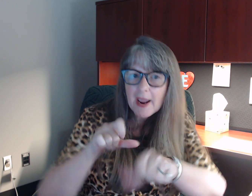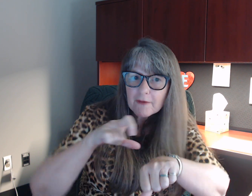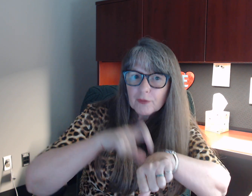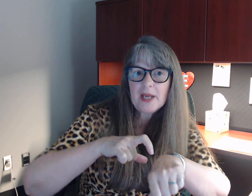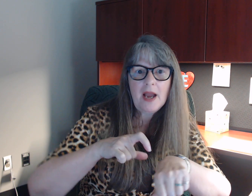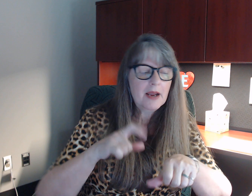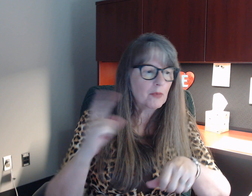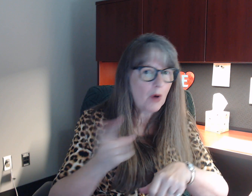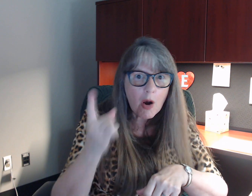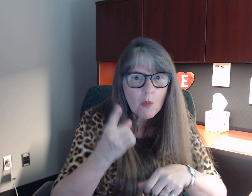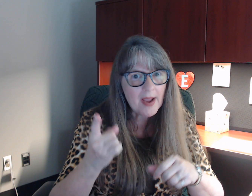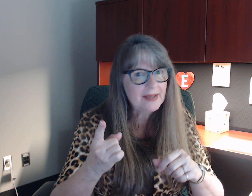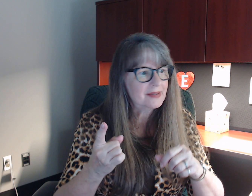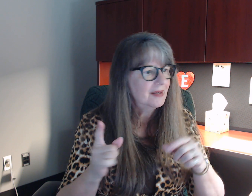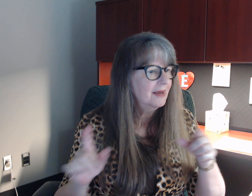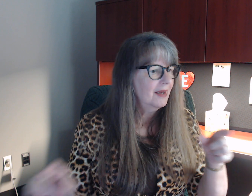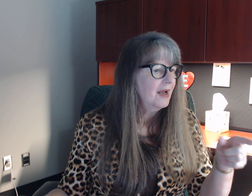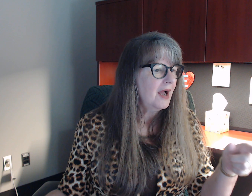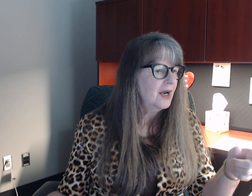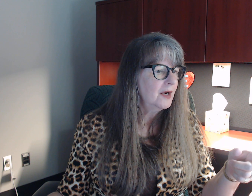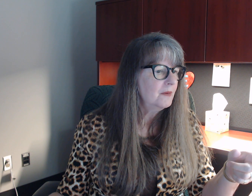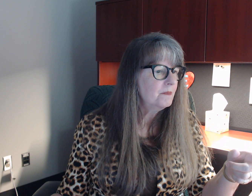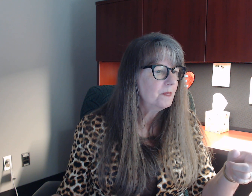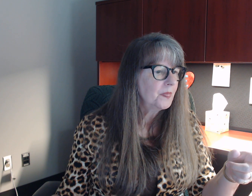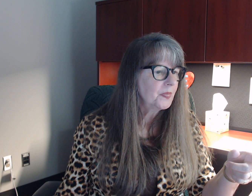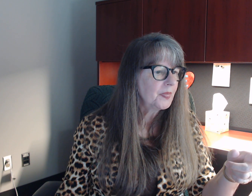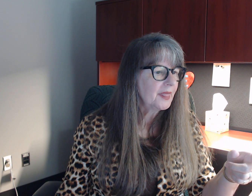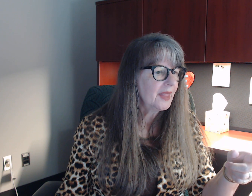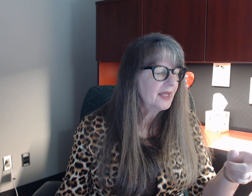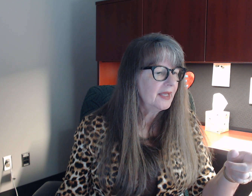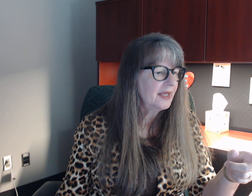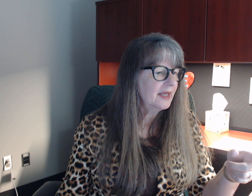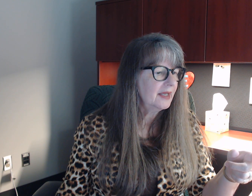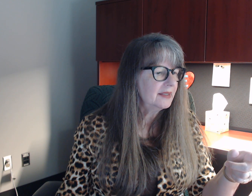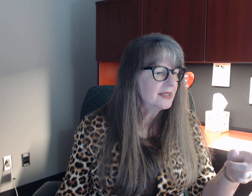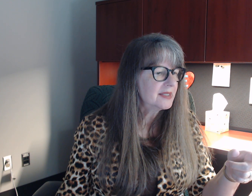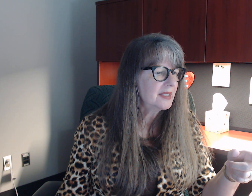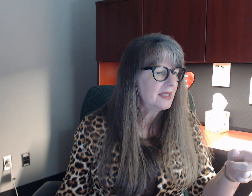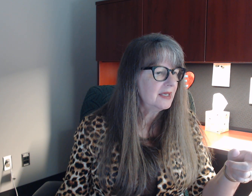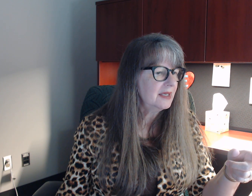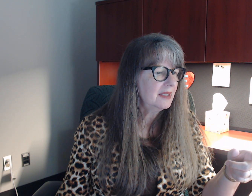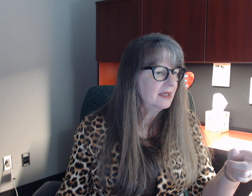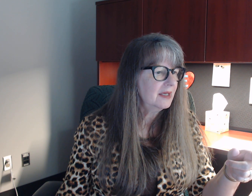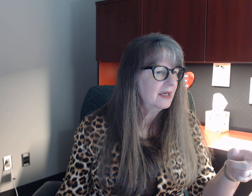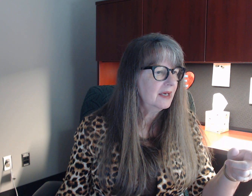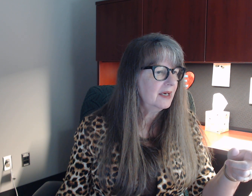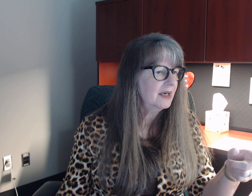every time or always. Um, let's see.